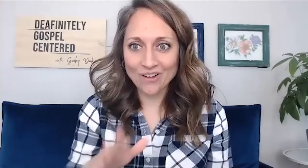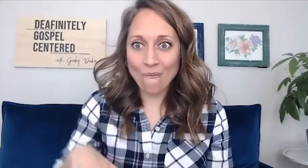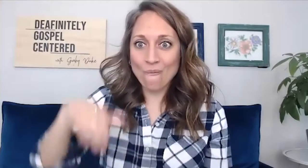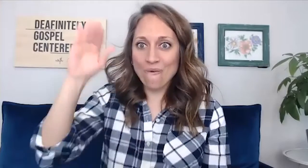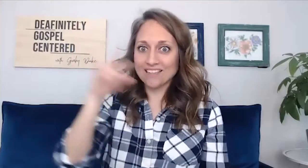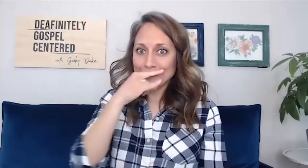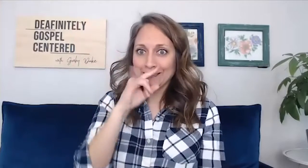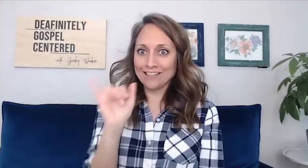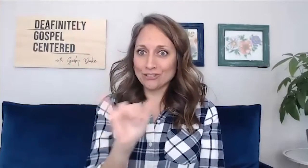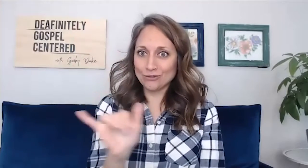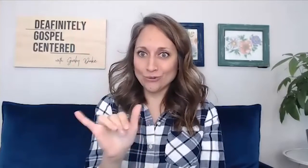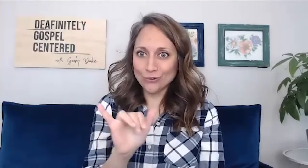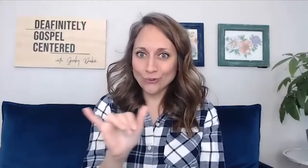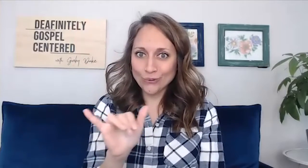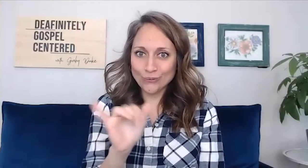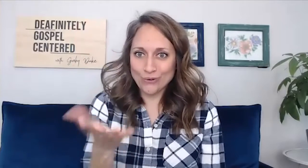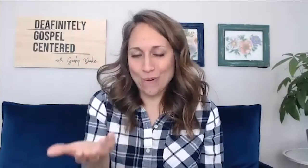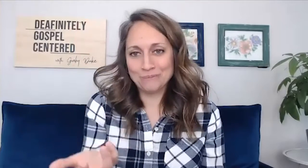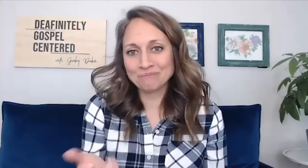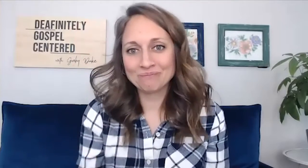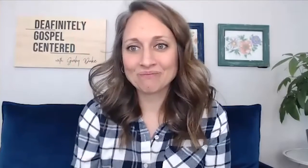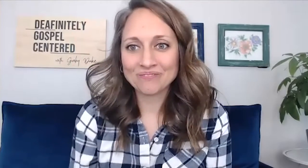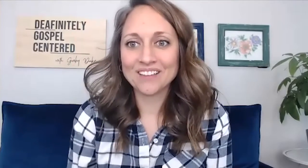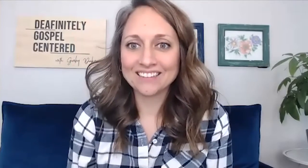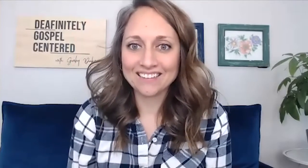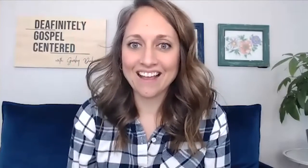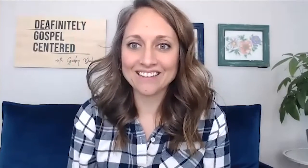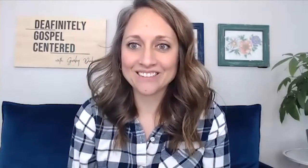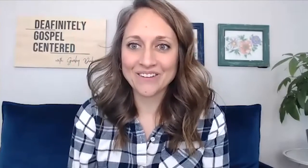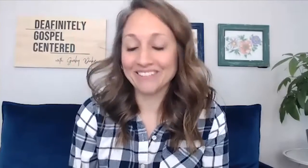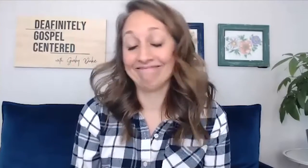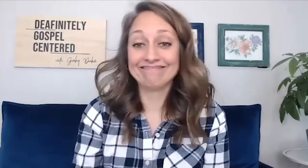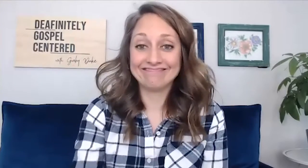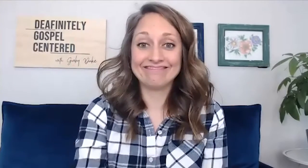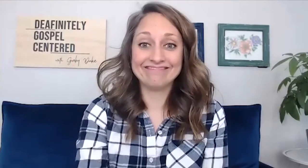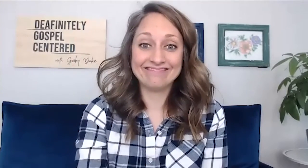life, and our kids for them to learn too. Yeah.